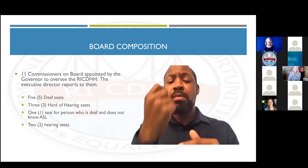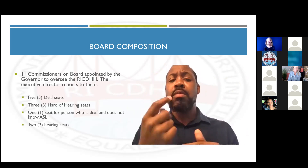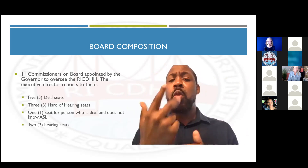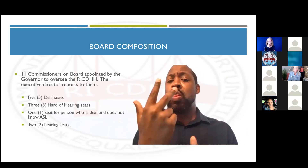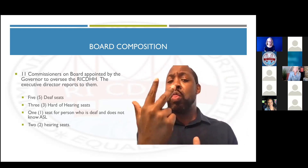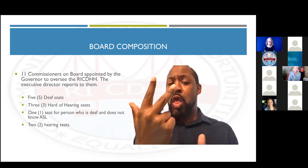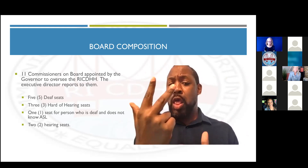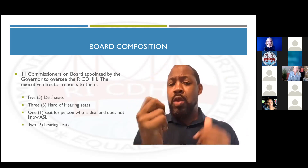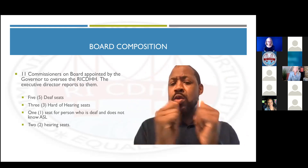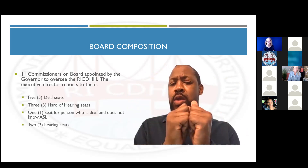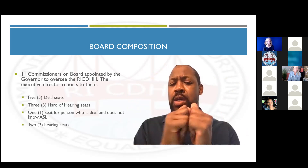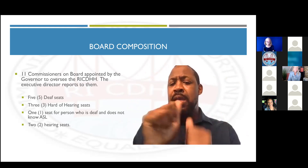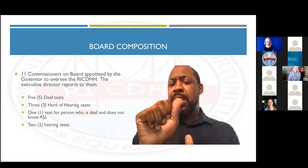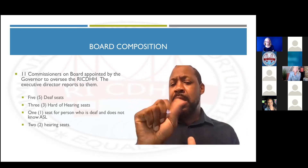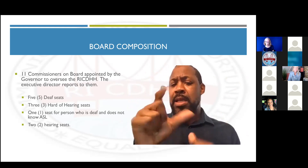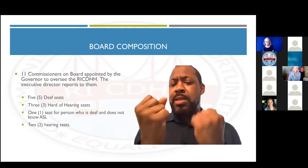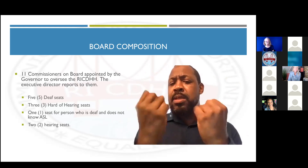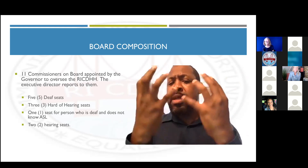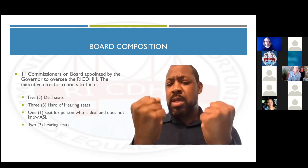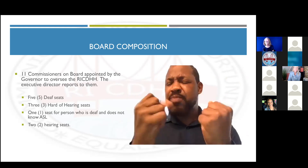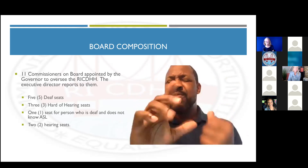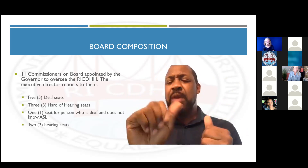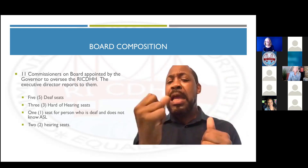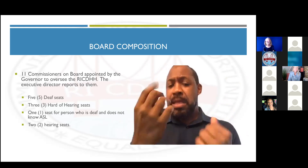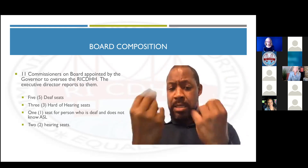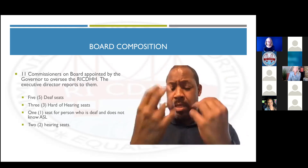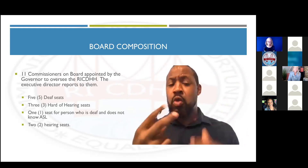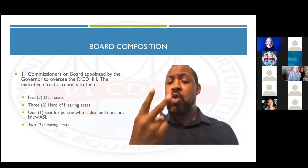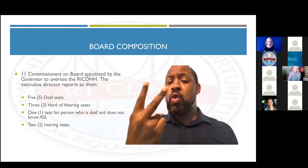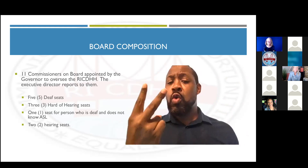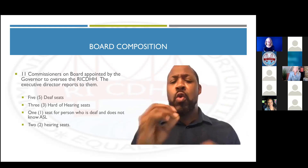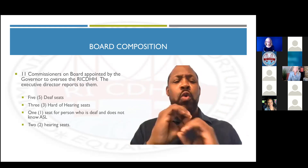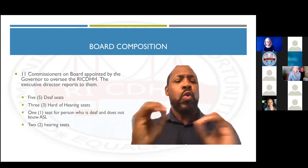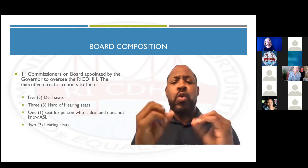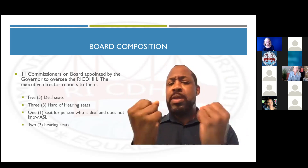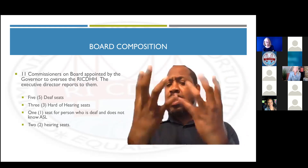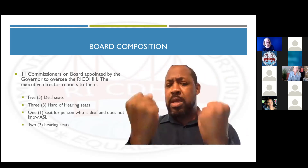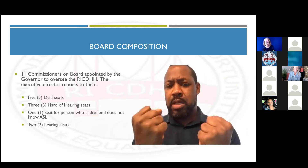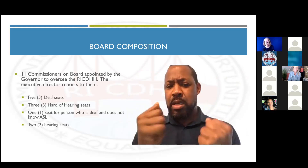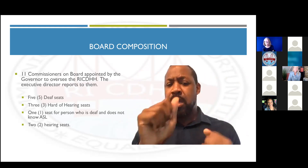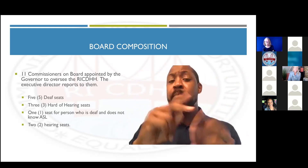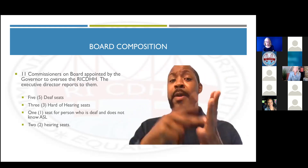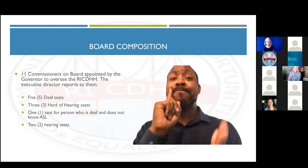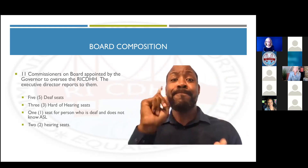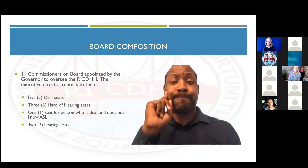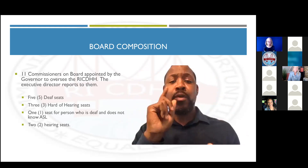commissioners. 3 are for people who use American Sign Language. 2 are for people who don't